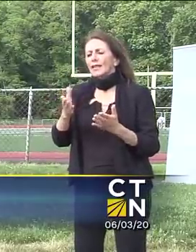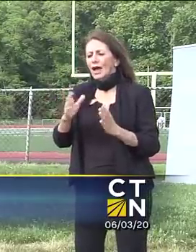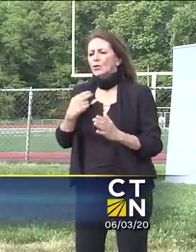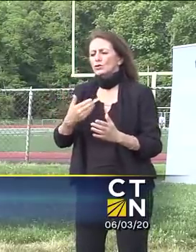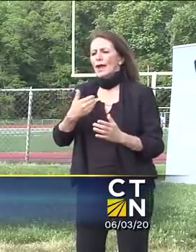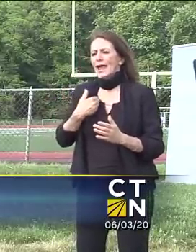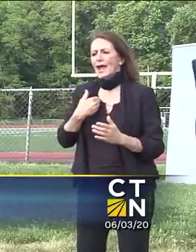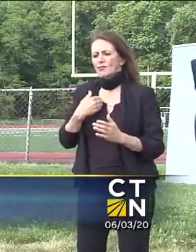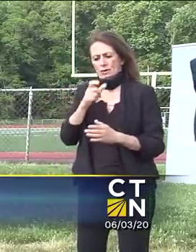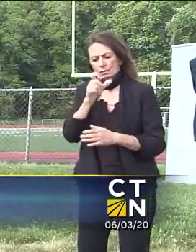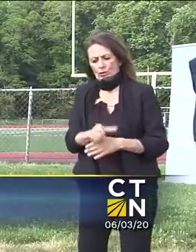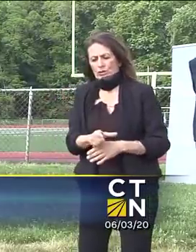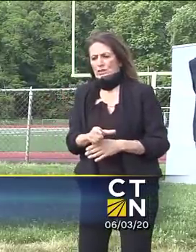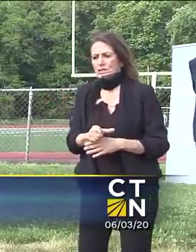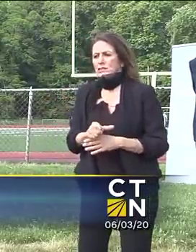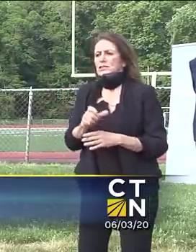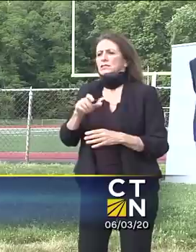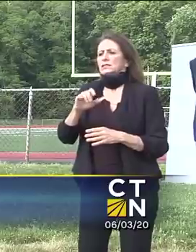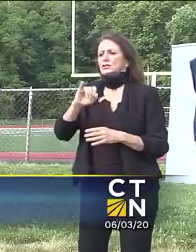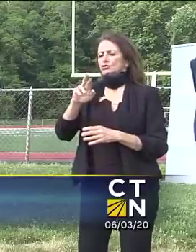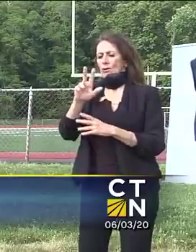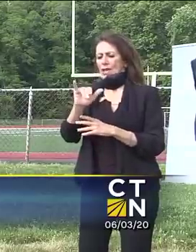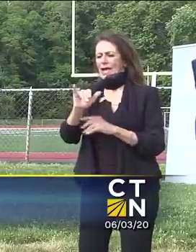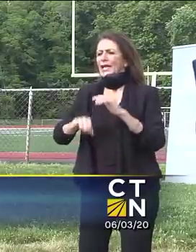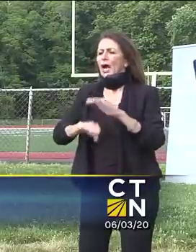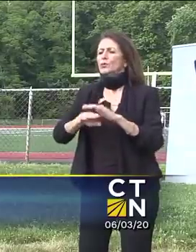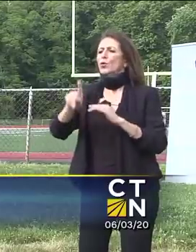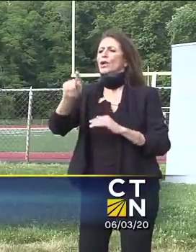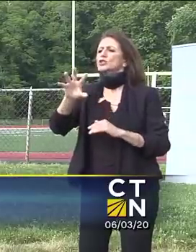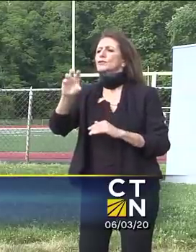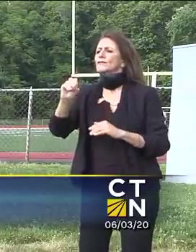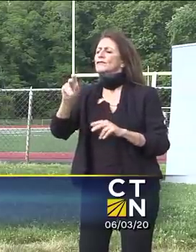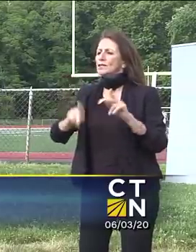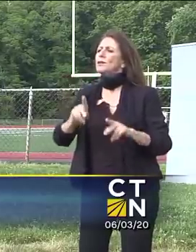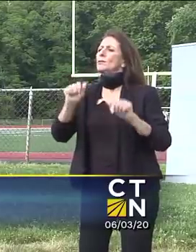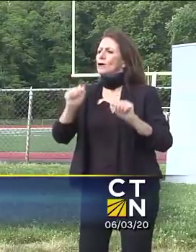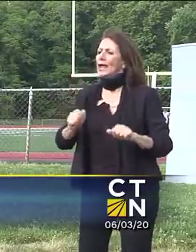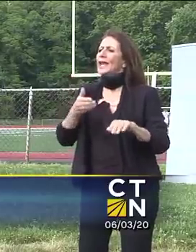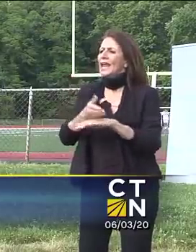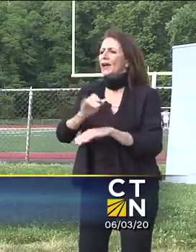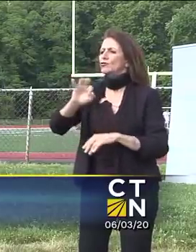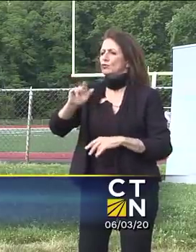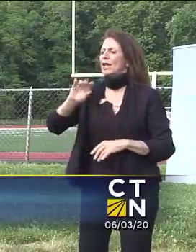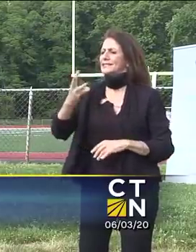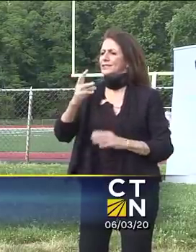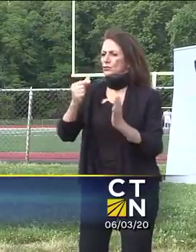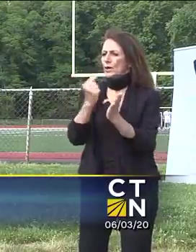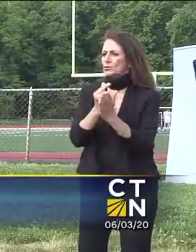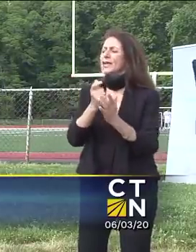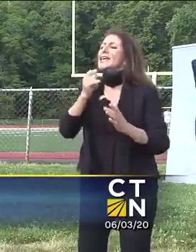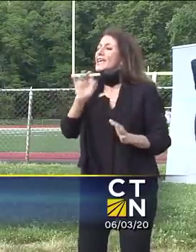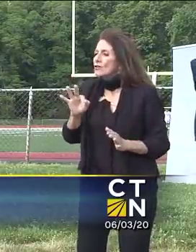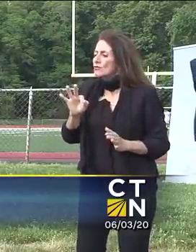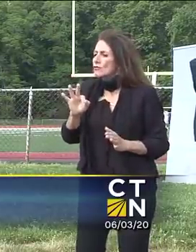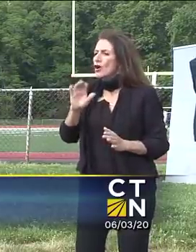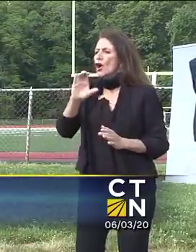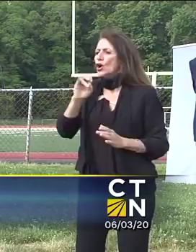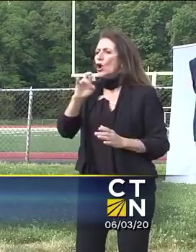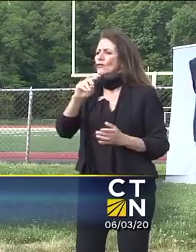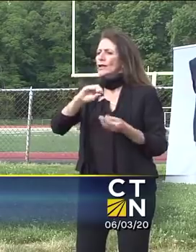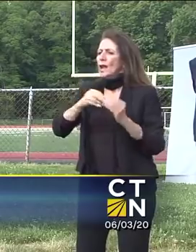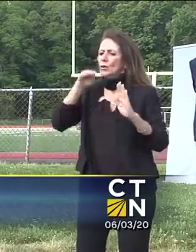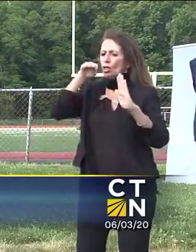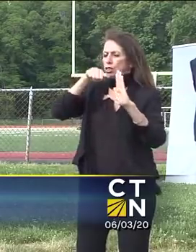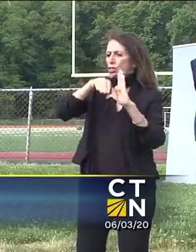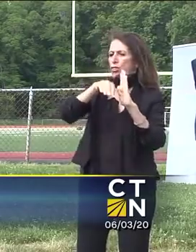graduation, outdoor graduations of up to 150 people after July 6th, if the COVID numbers permit, allows